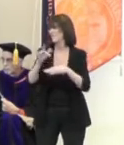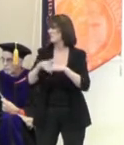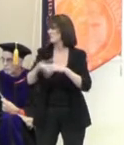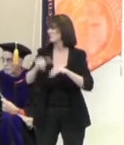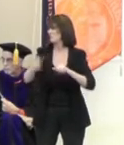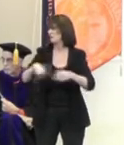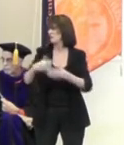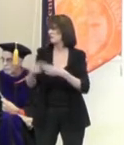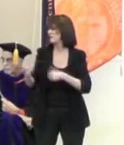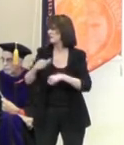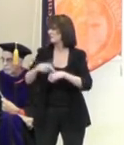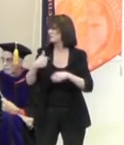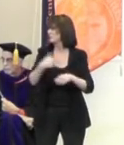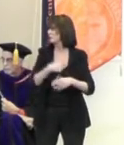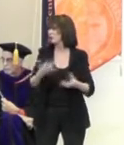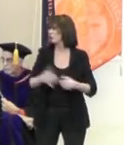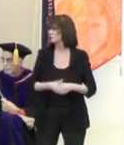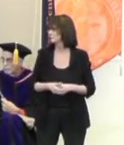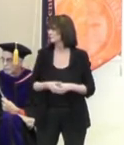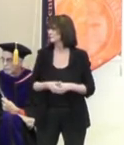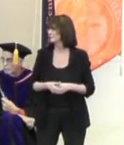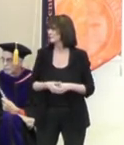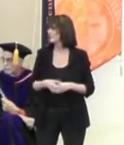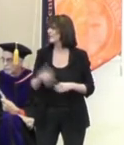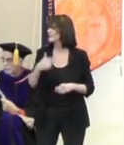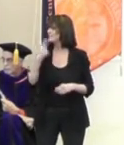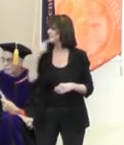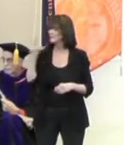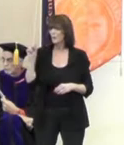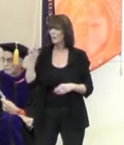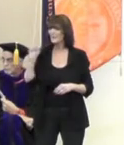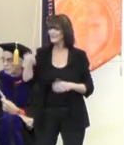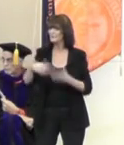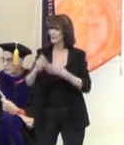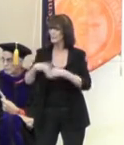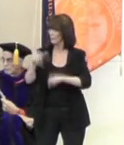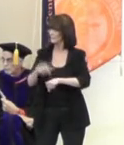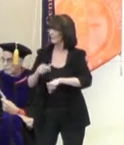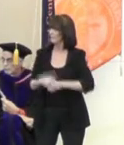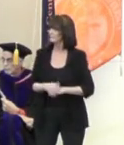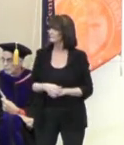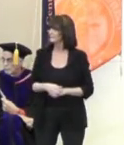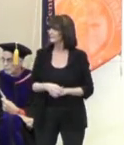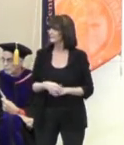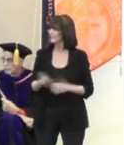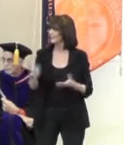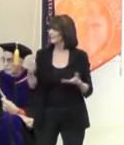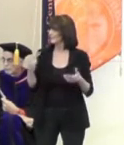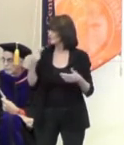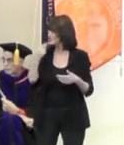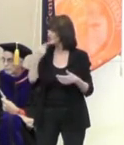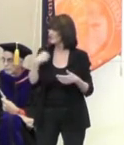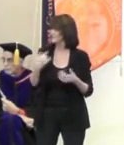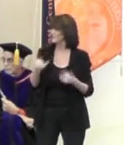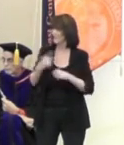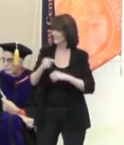there anytime we want to. And so I said, no, I need to be there on time. As they were telling me today, don't be sure to be here on time.